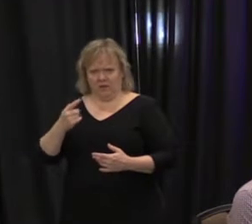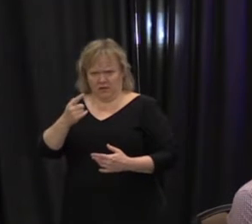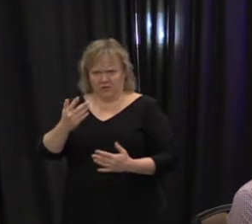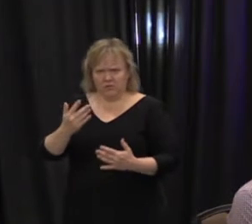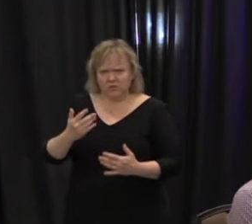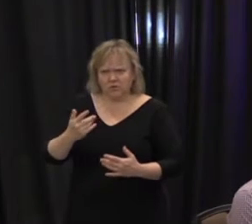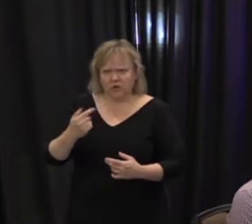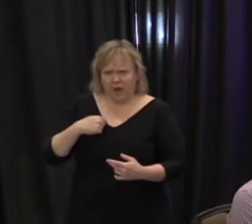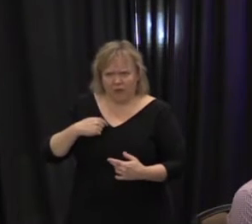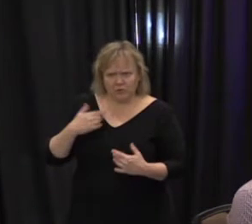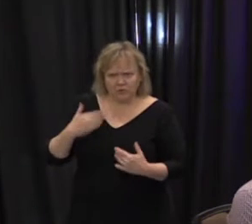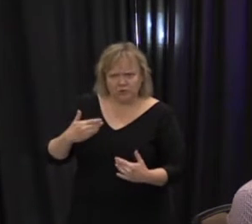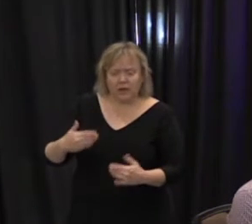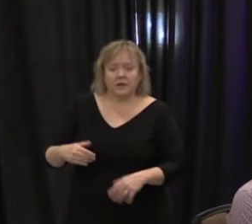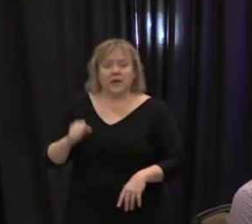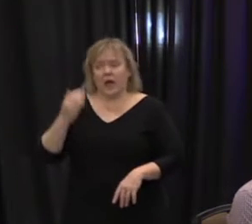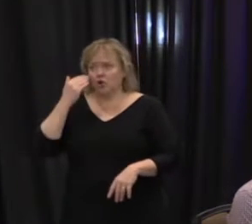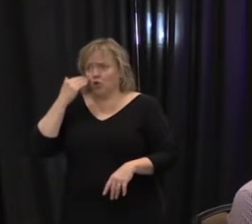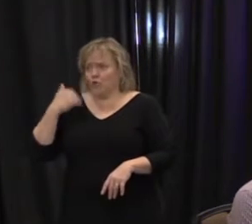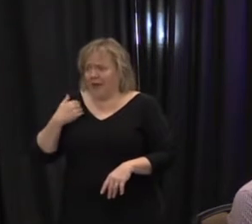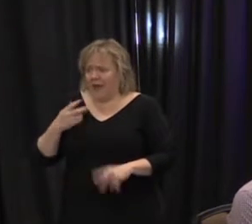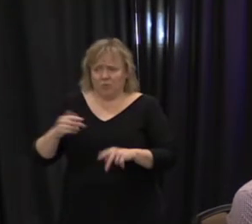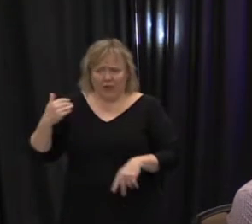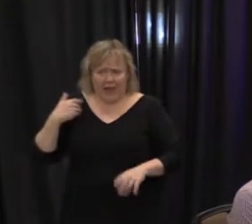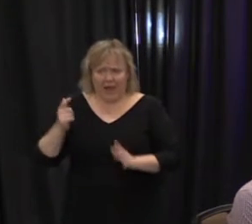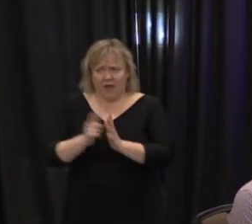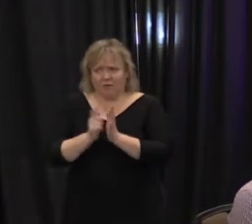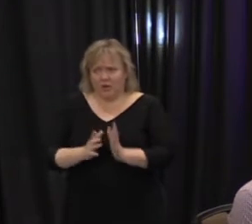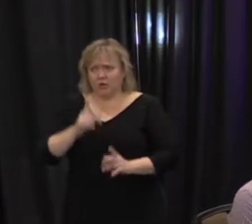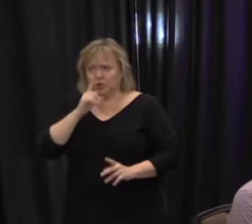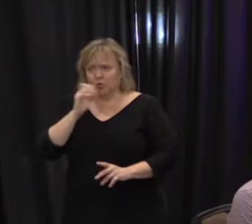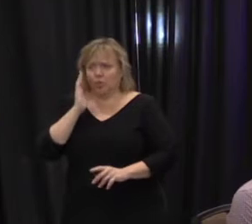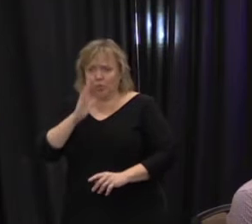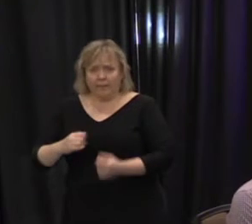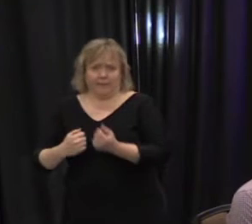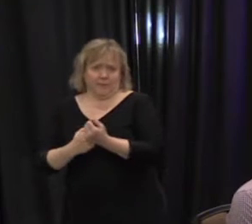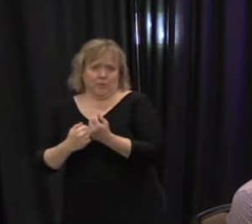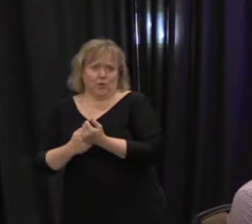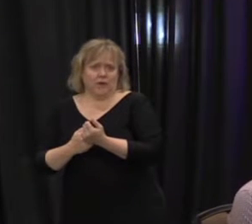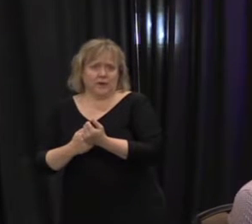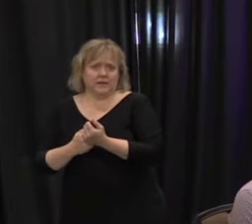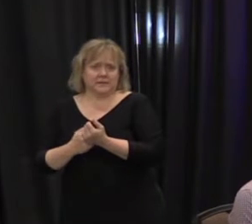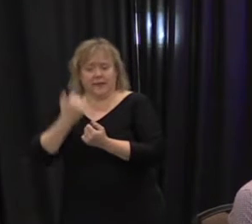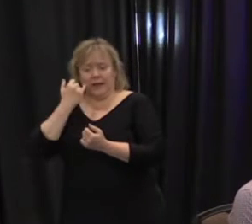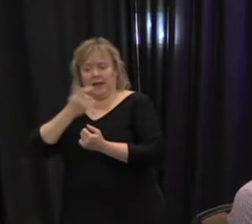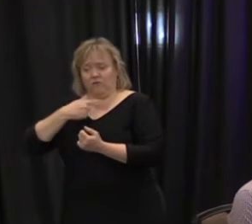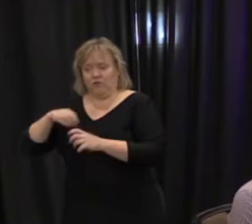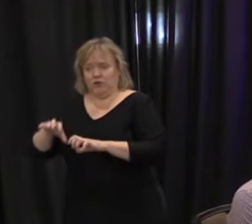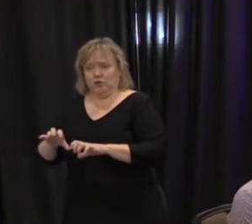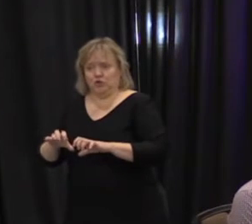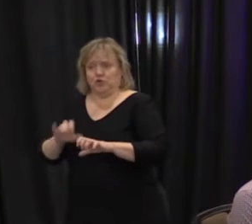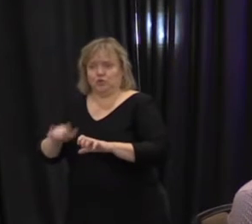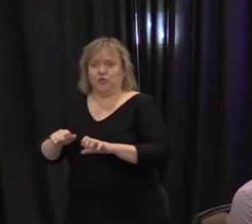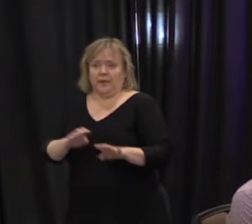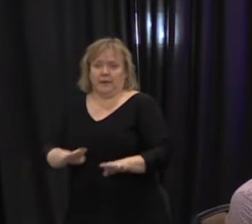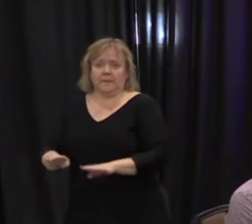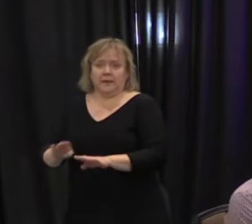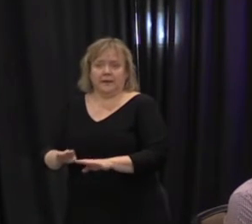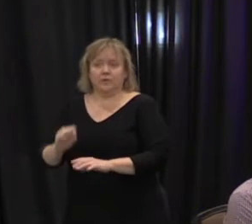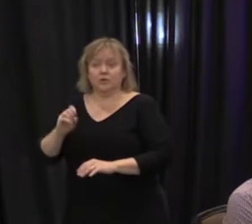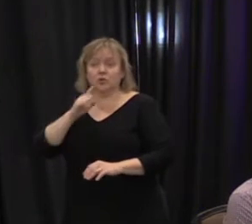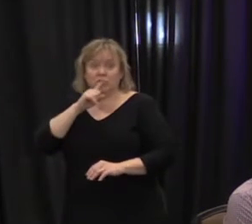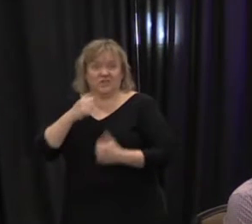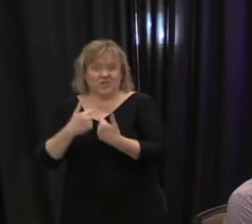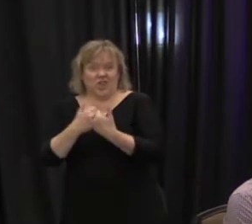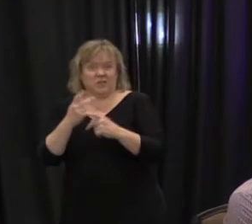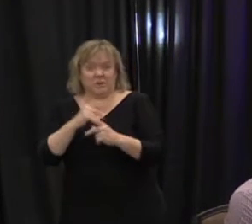that there are people and lawyers and, you know, some folks out there will support us in doing those things. So definitely challenging